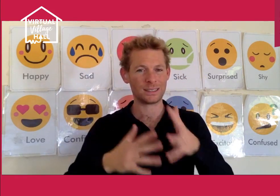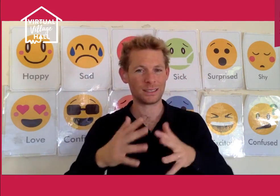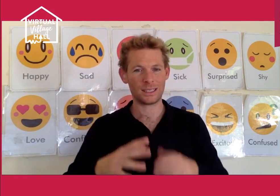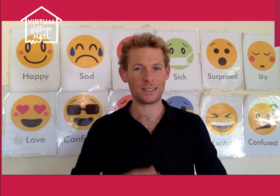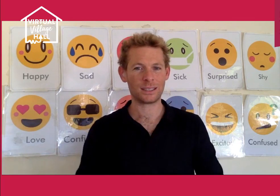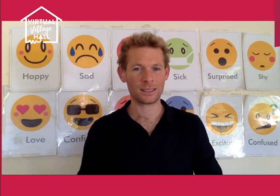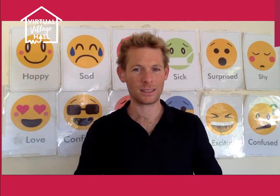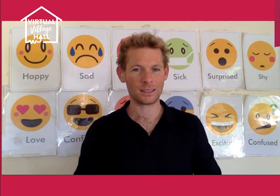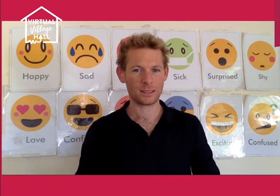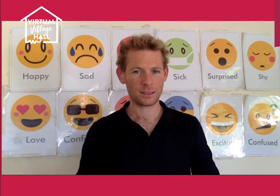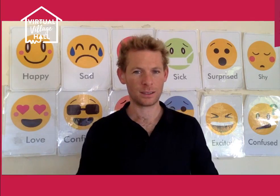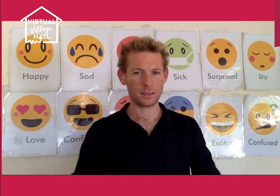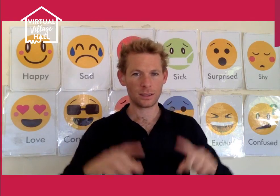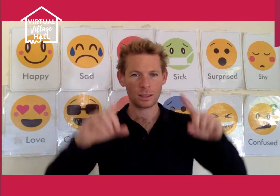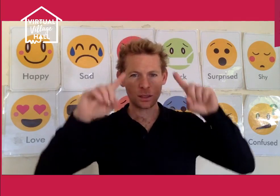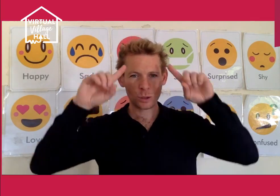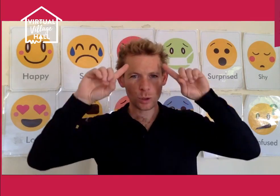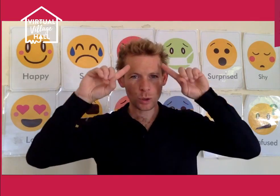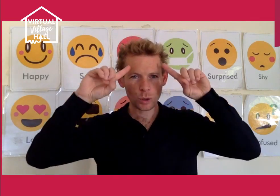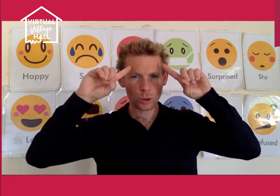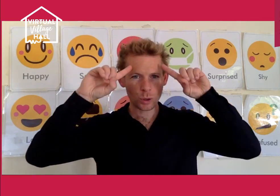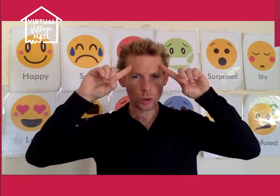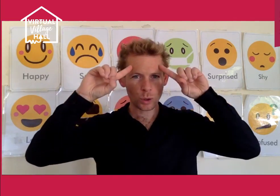Whereas in Northern Ireland, where I am,